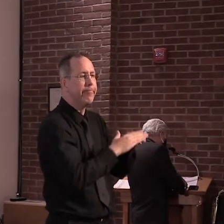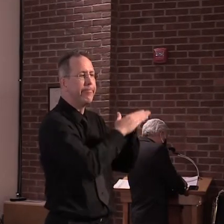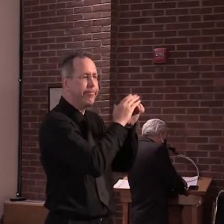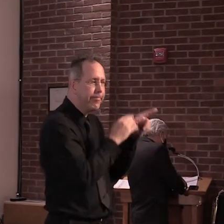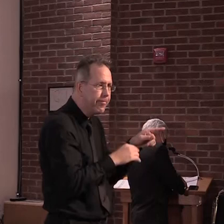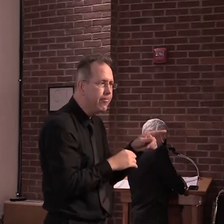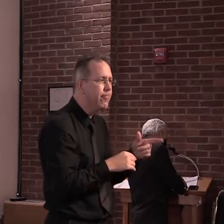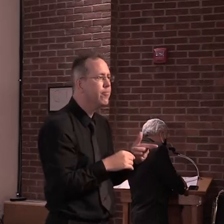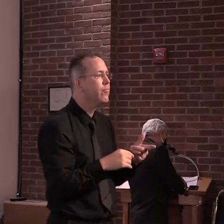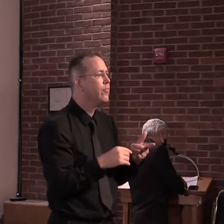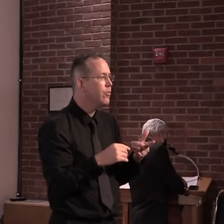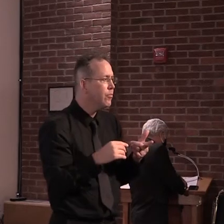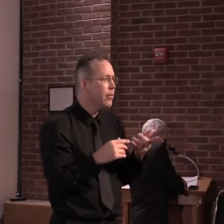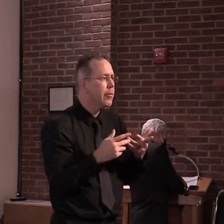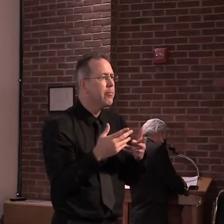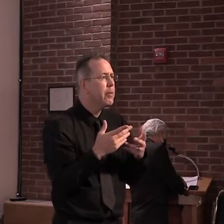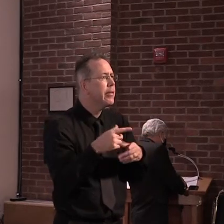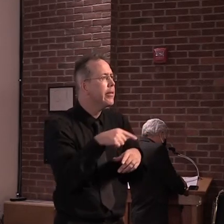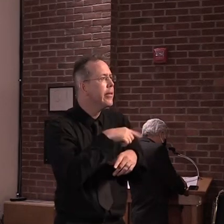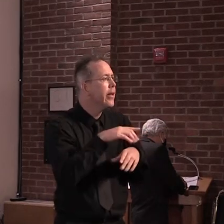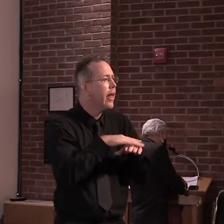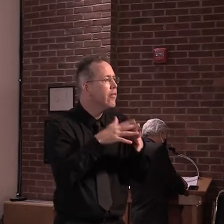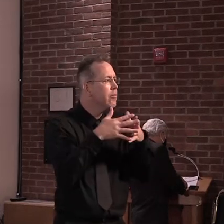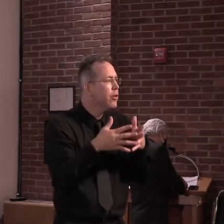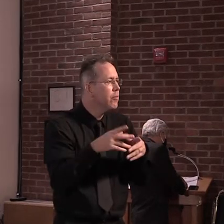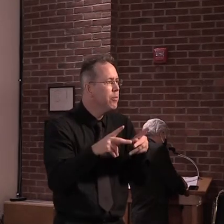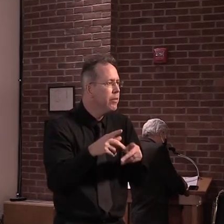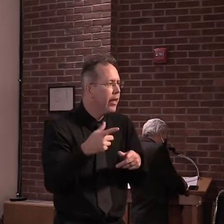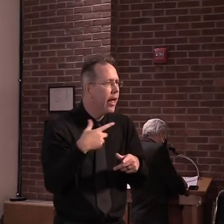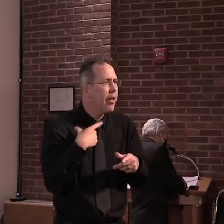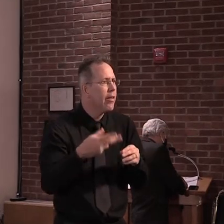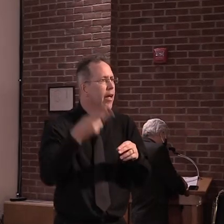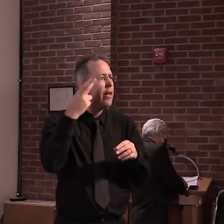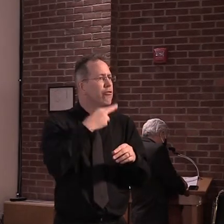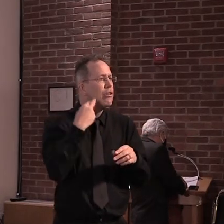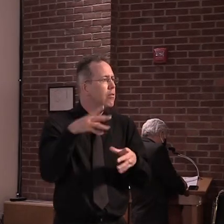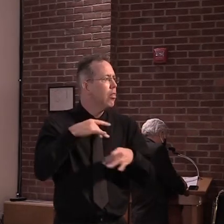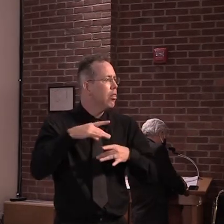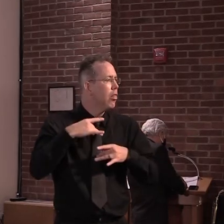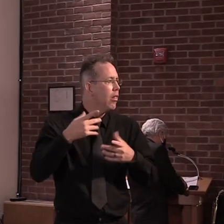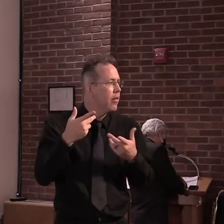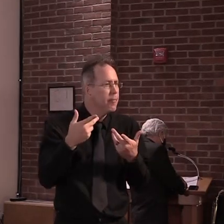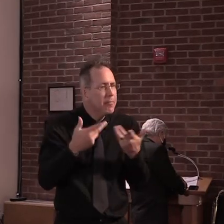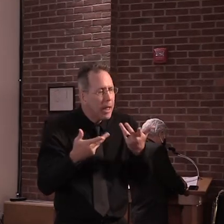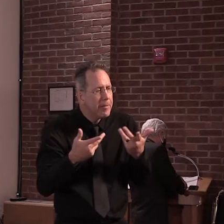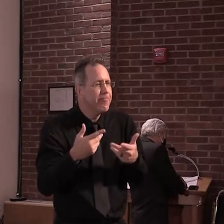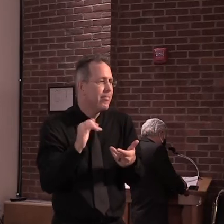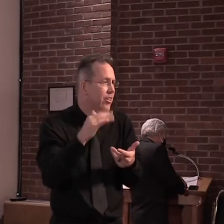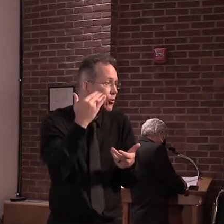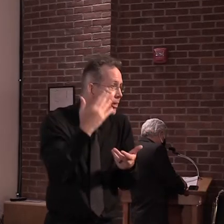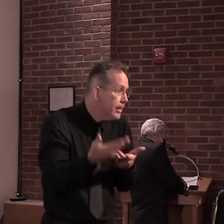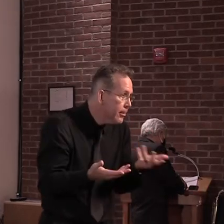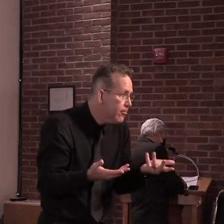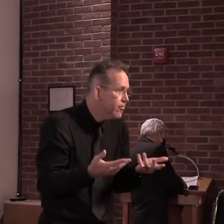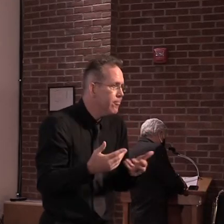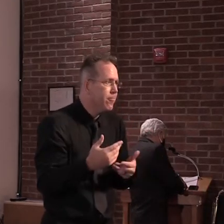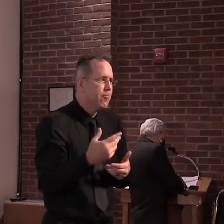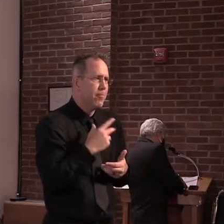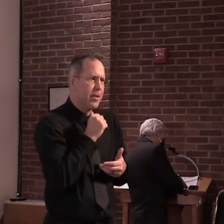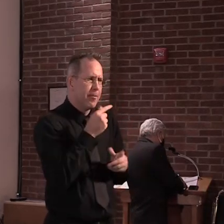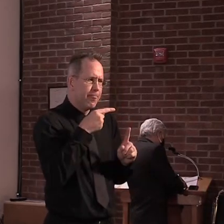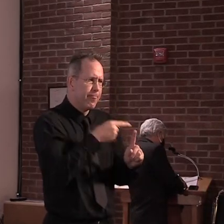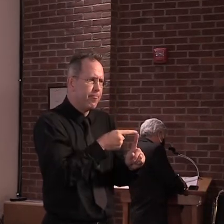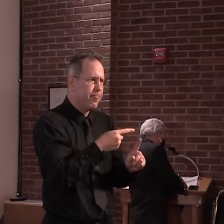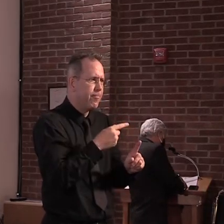at higher risk. But again, that's not necessarily because genetically they're problematic. It may be